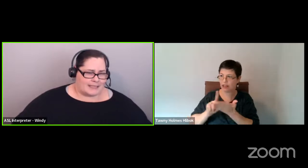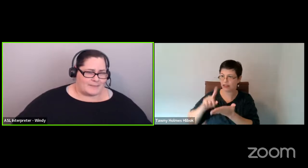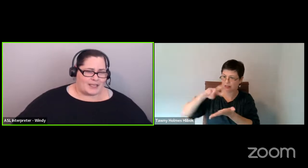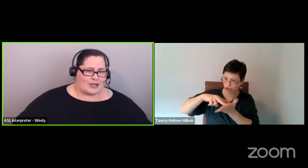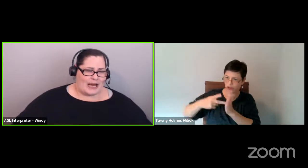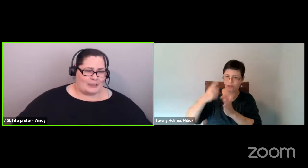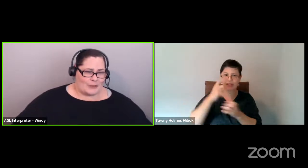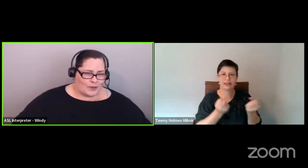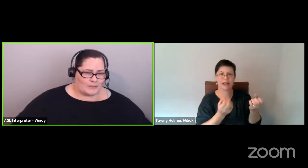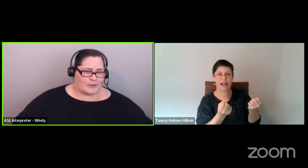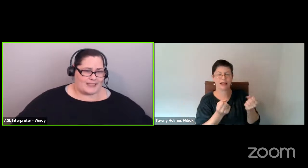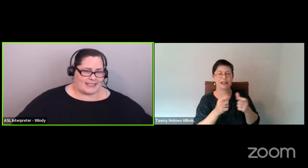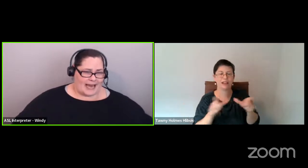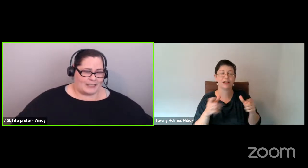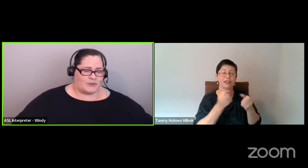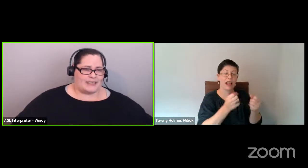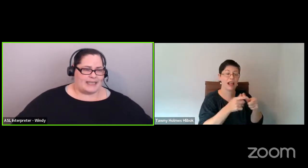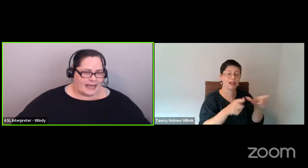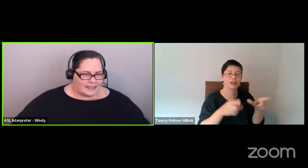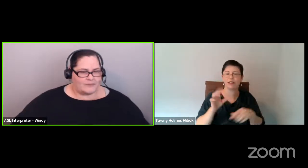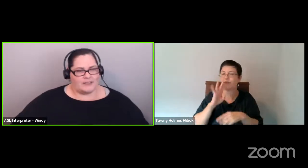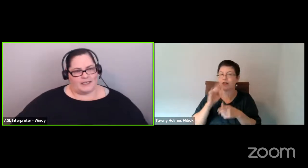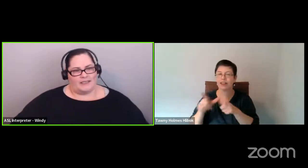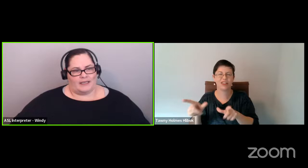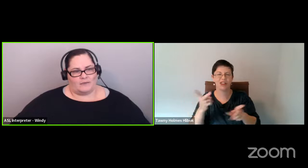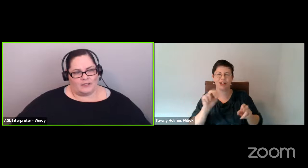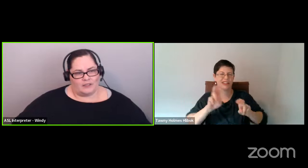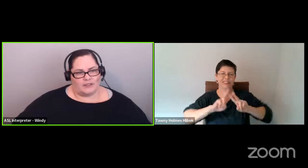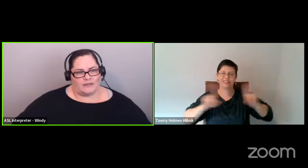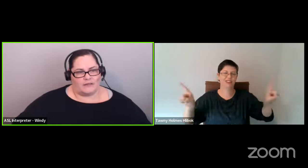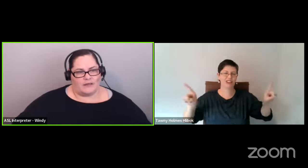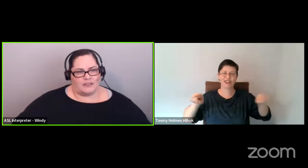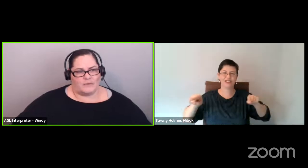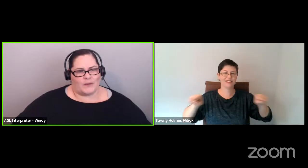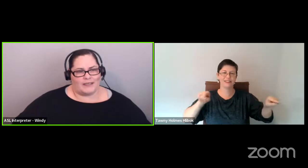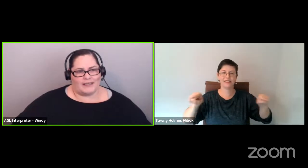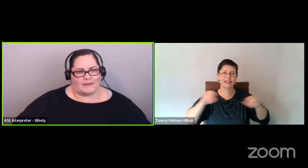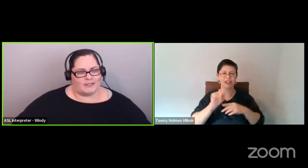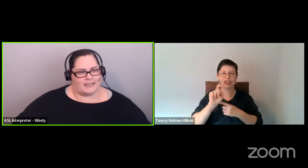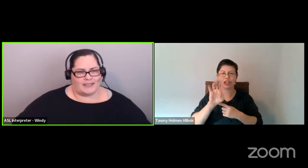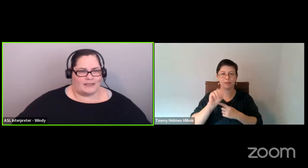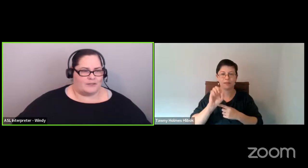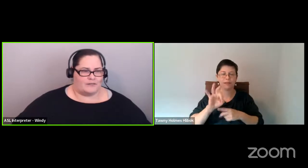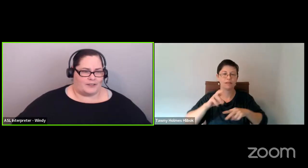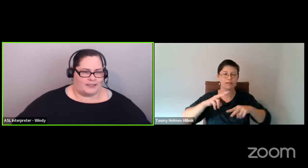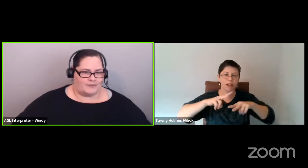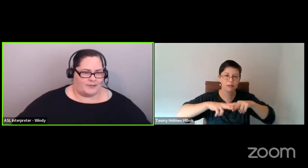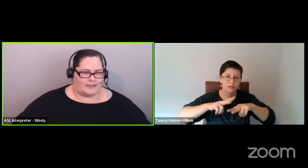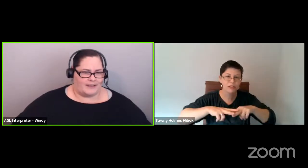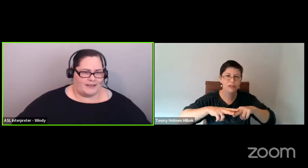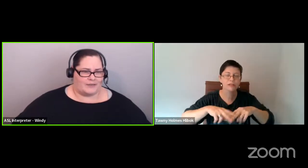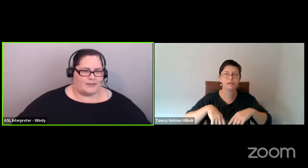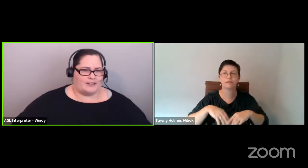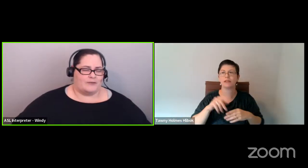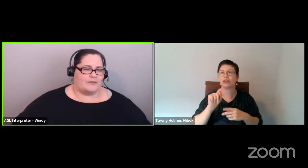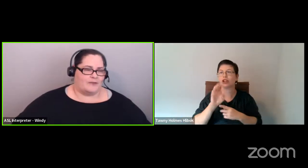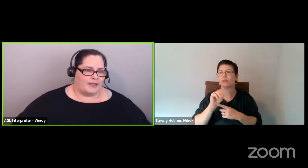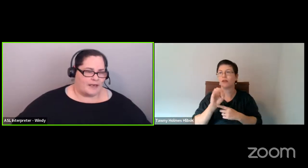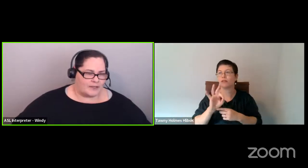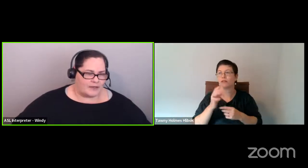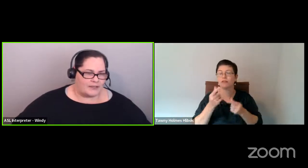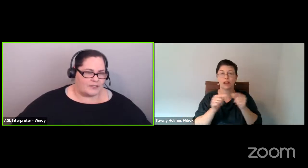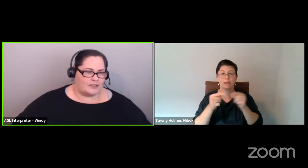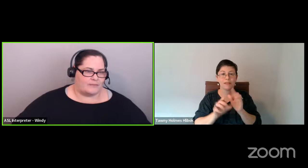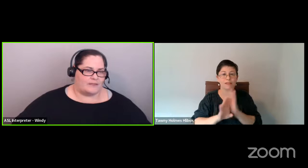those assessments are not normed or designed or intended for sign language, and spoken language and sign language are very different. So in terms